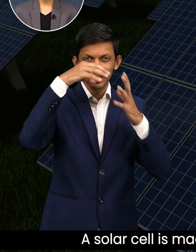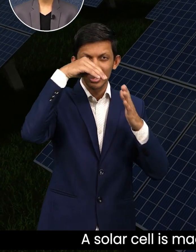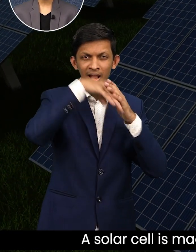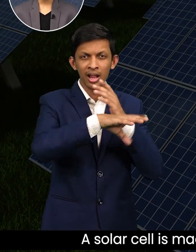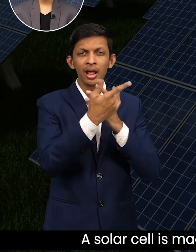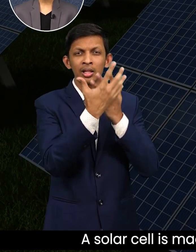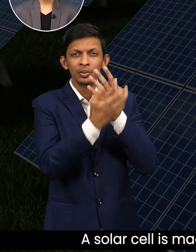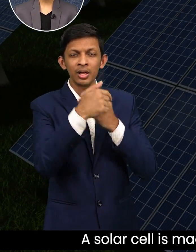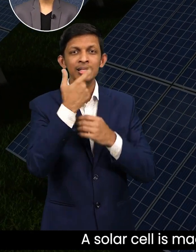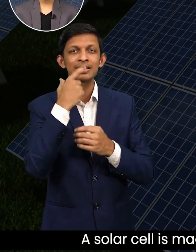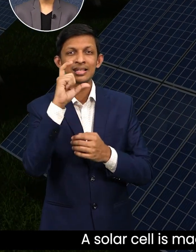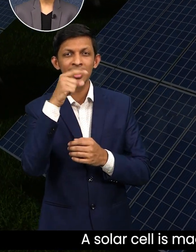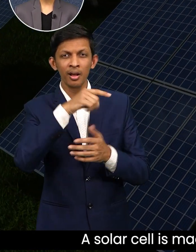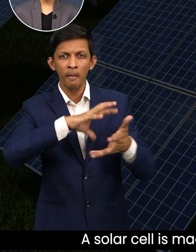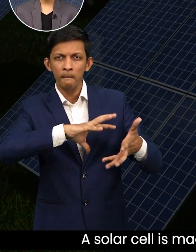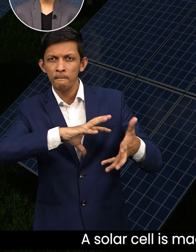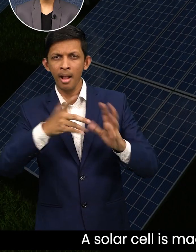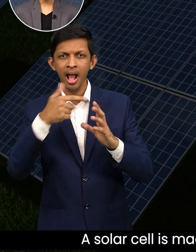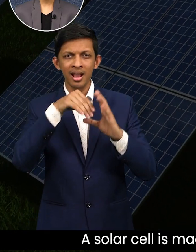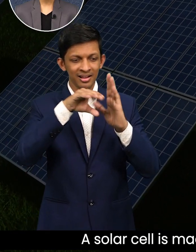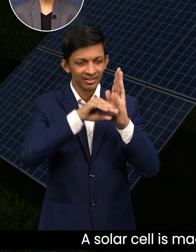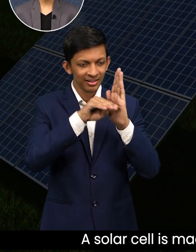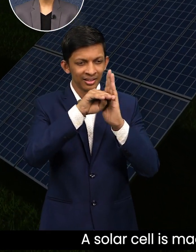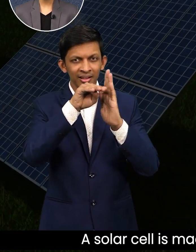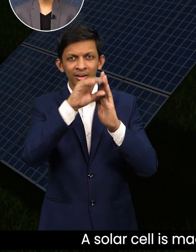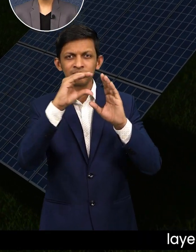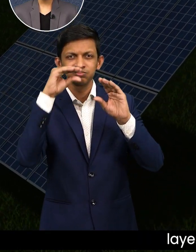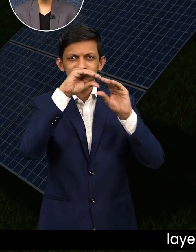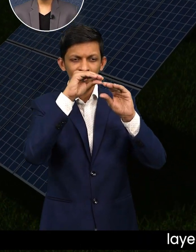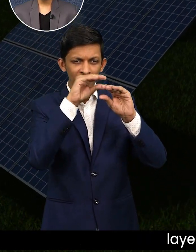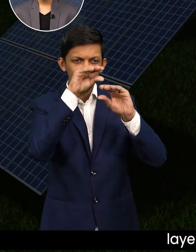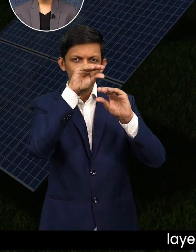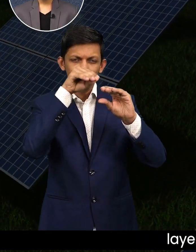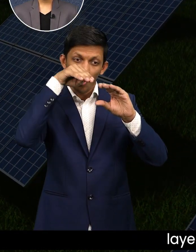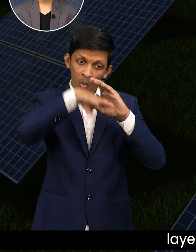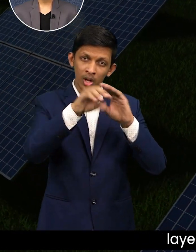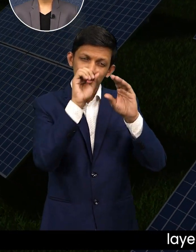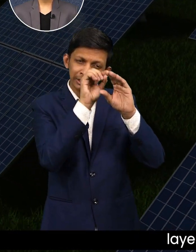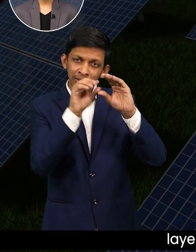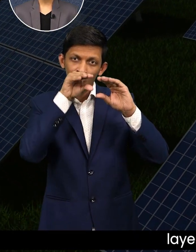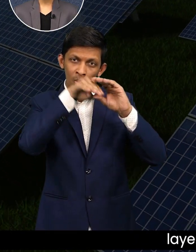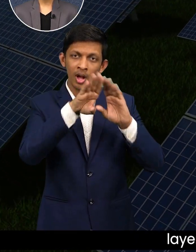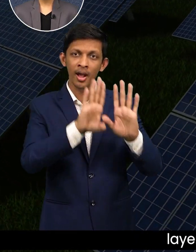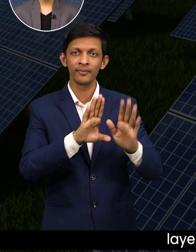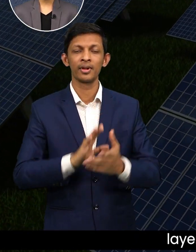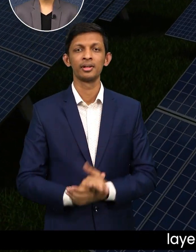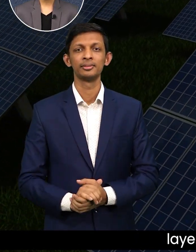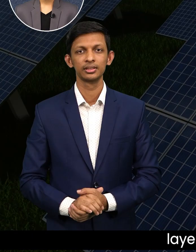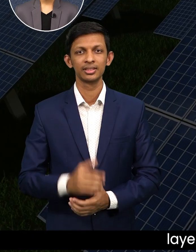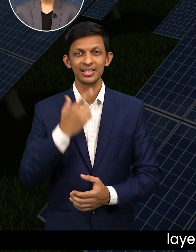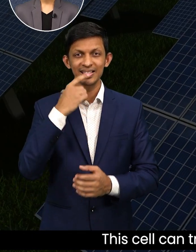A solar cell is made up by sandwiching a silicon boron layer and silicon arsenic